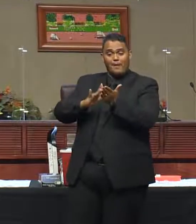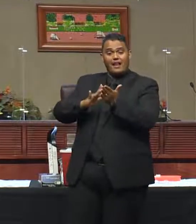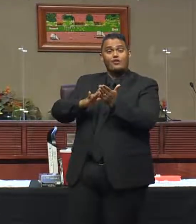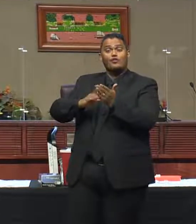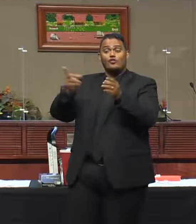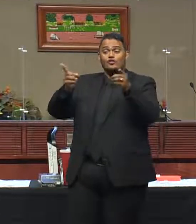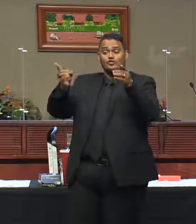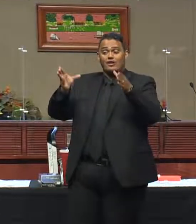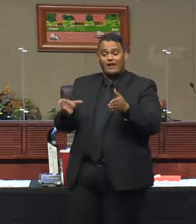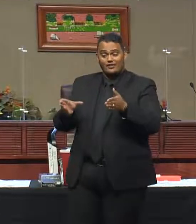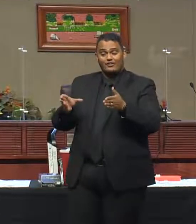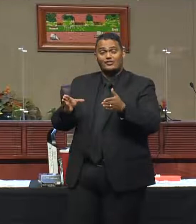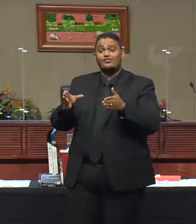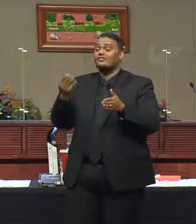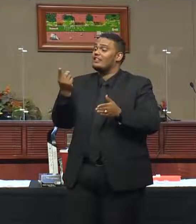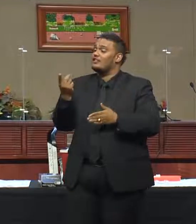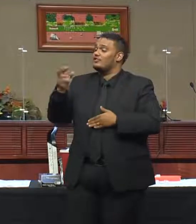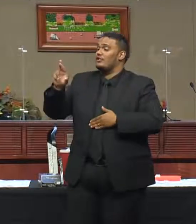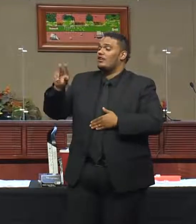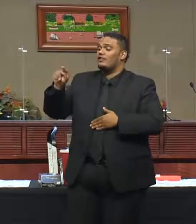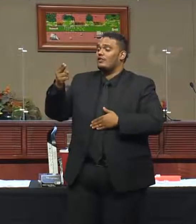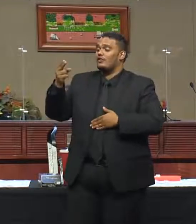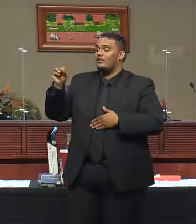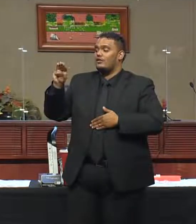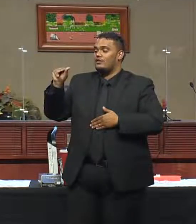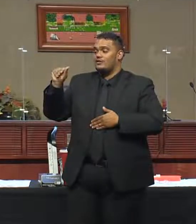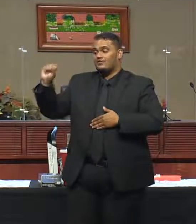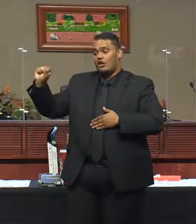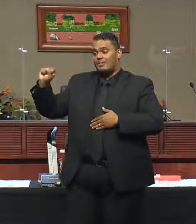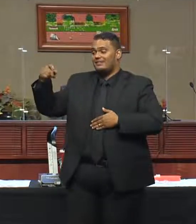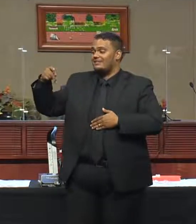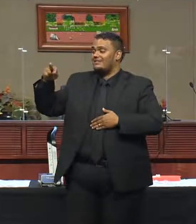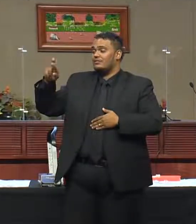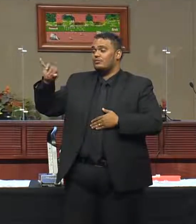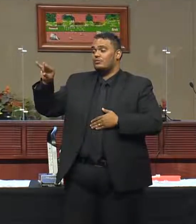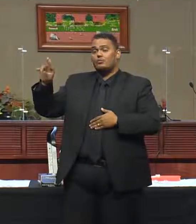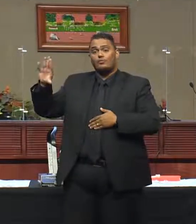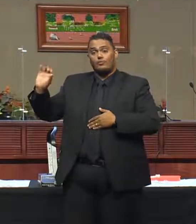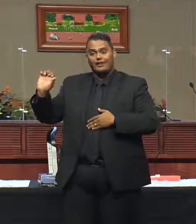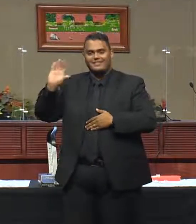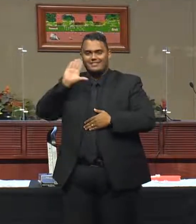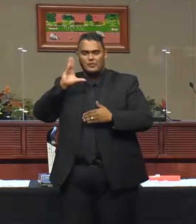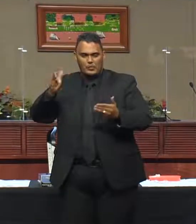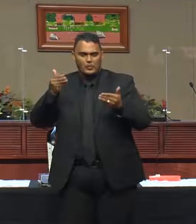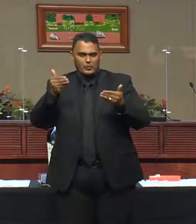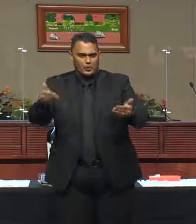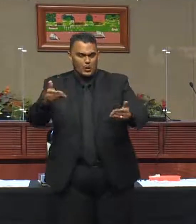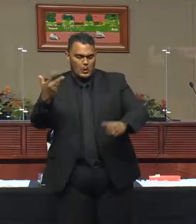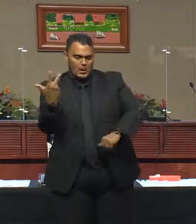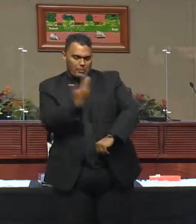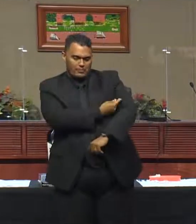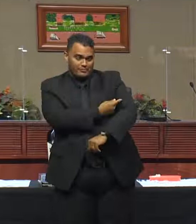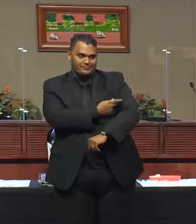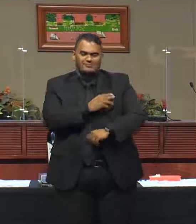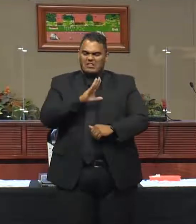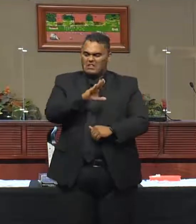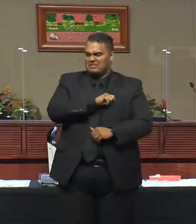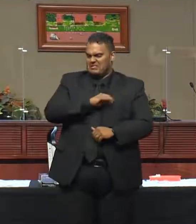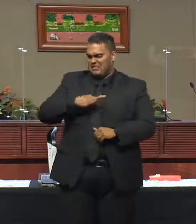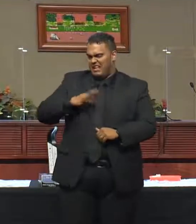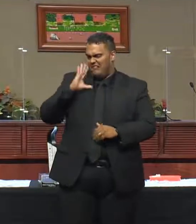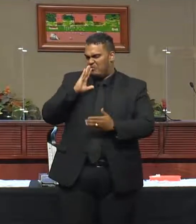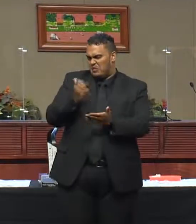Thomas Prince here to administer the vaccine, and his staff will join him in that process.